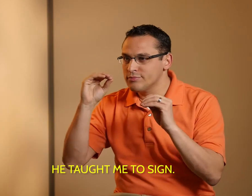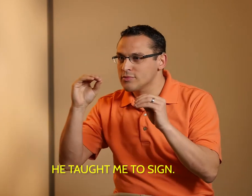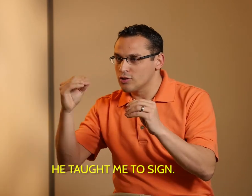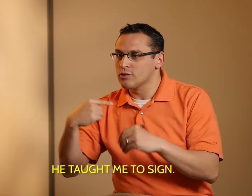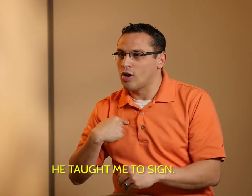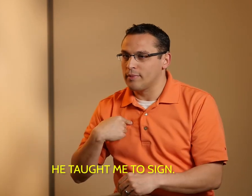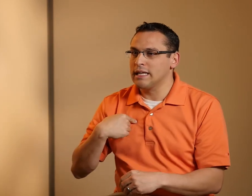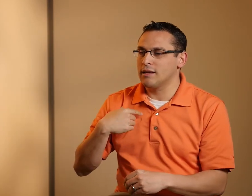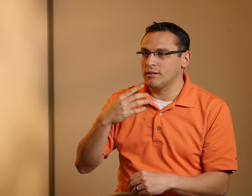me to sign.